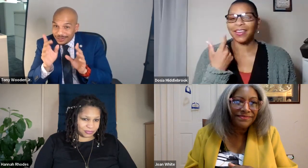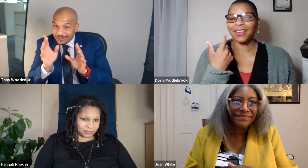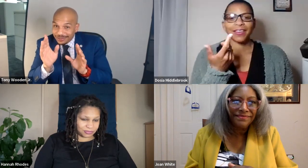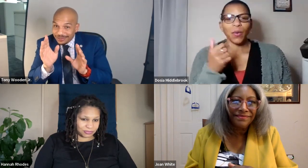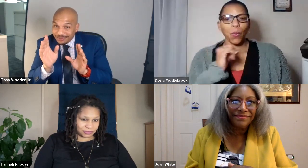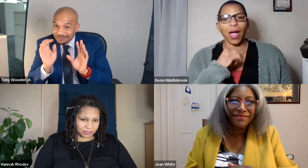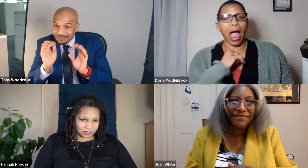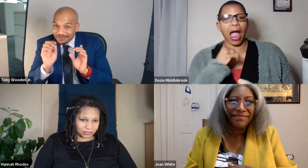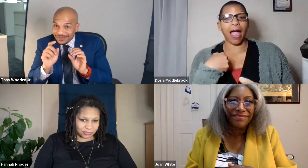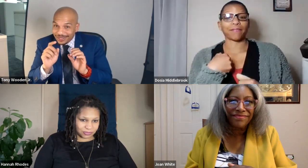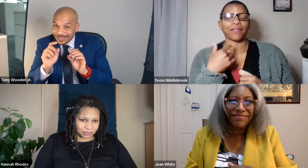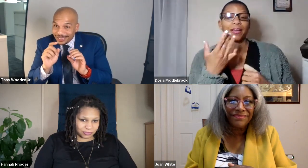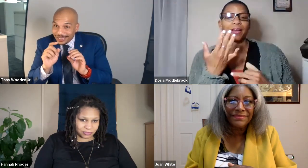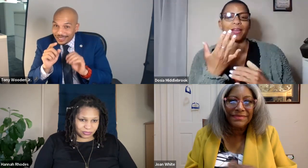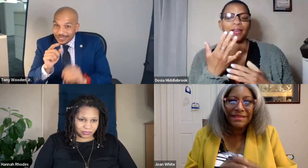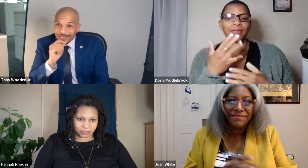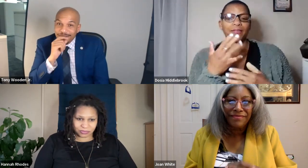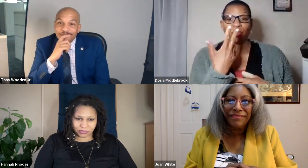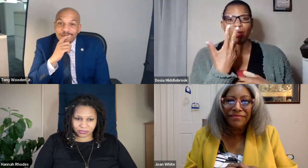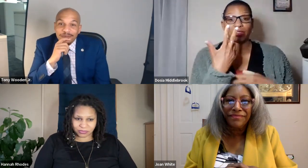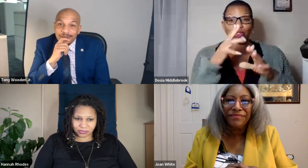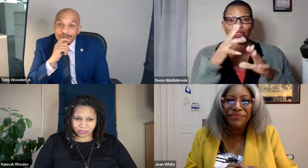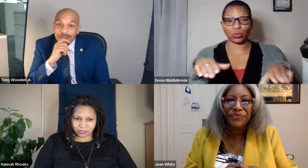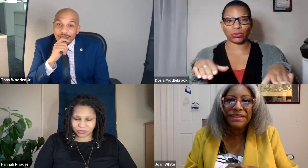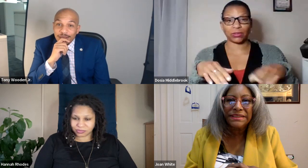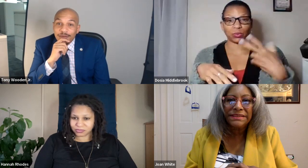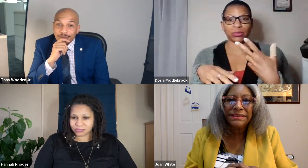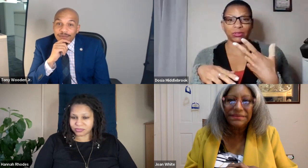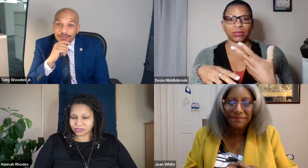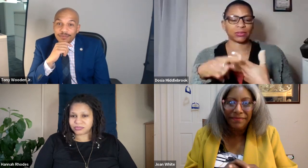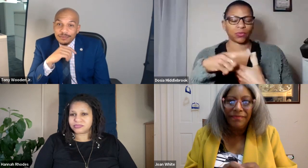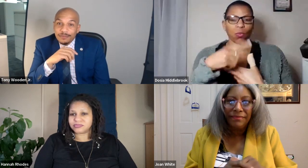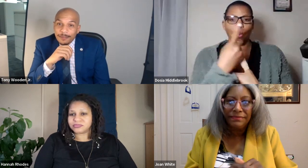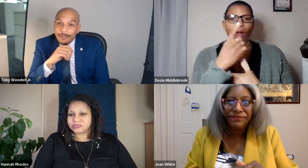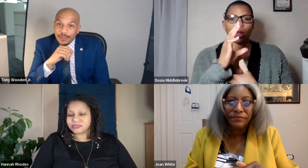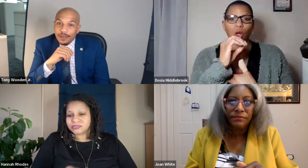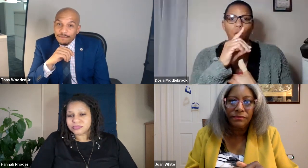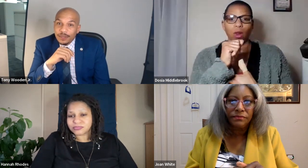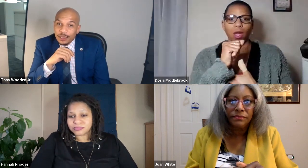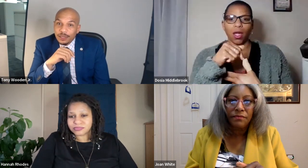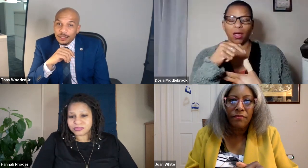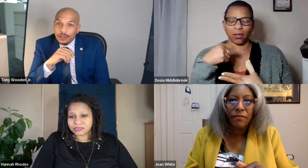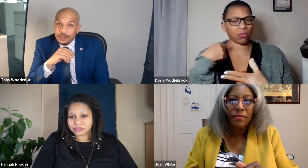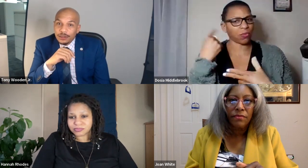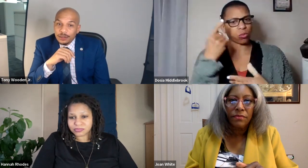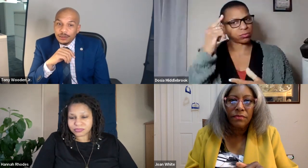Dosia or Hannah, did you want to make a comment? Dosia saying, I have 3 kids. One's a